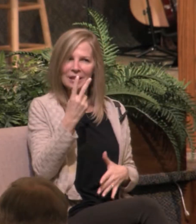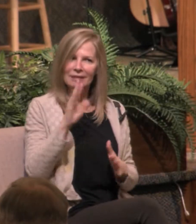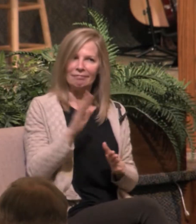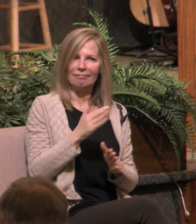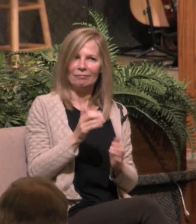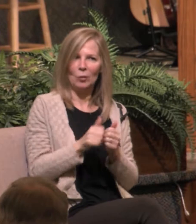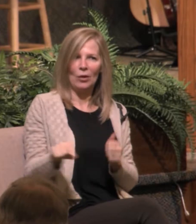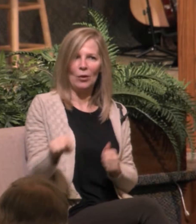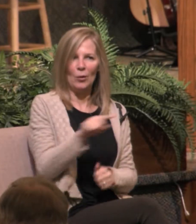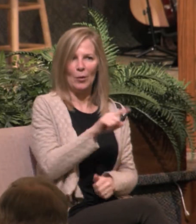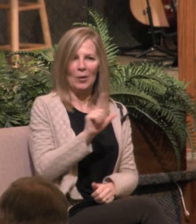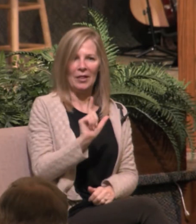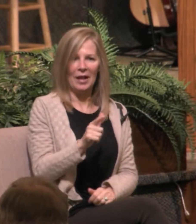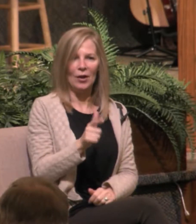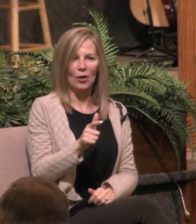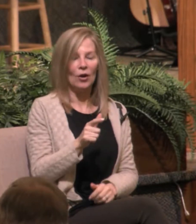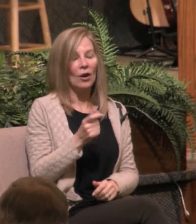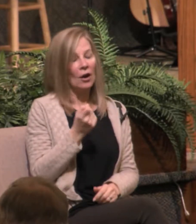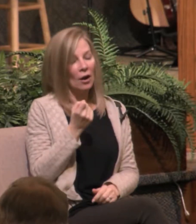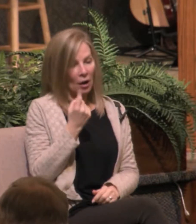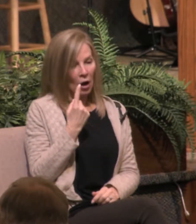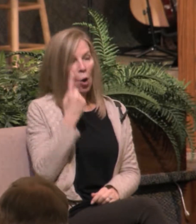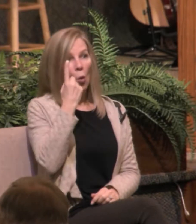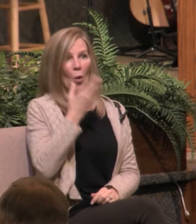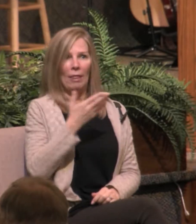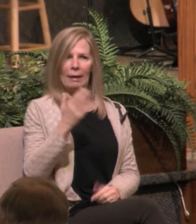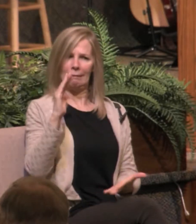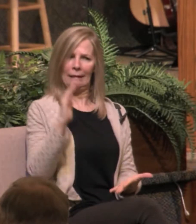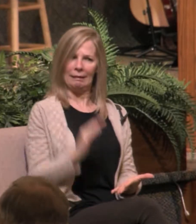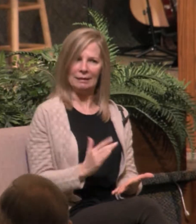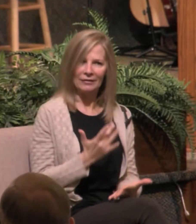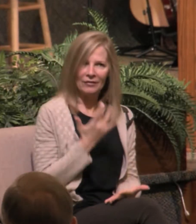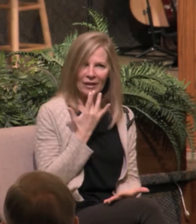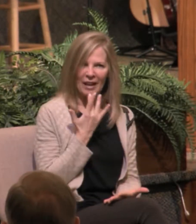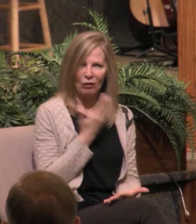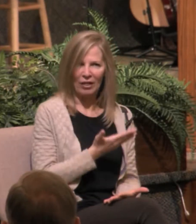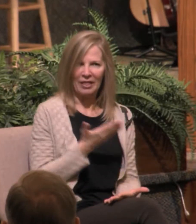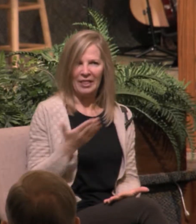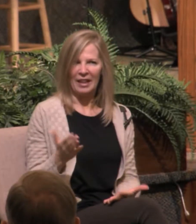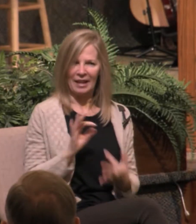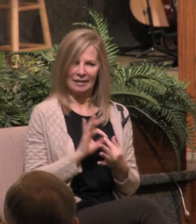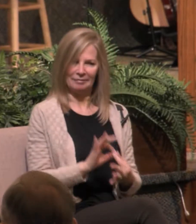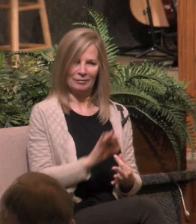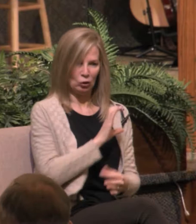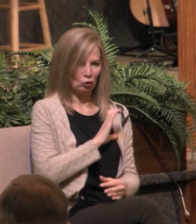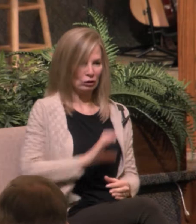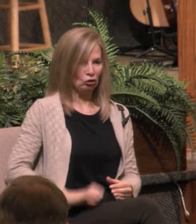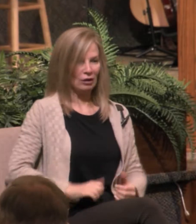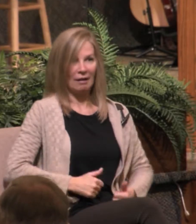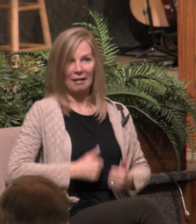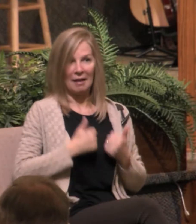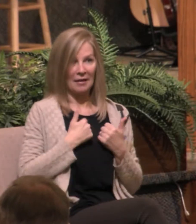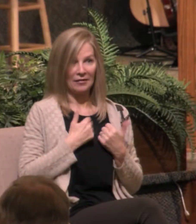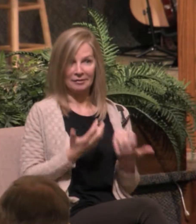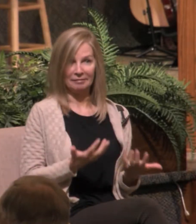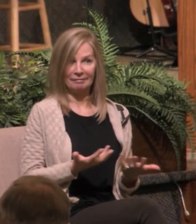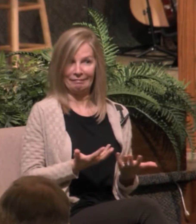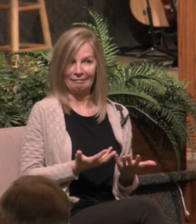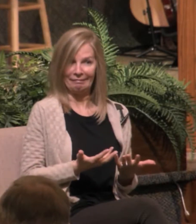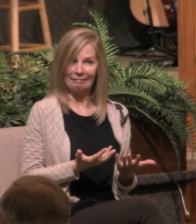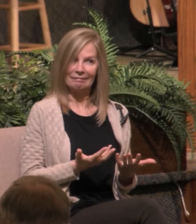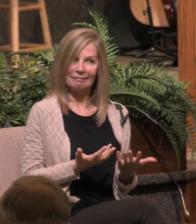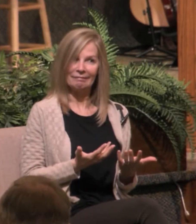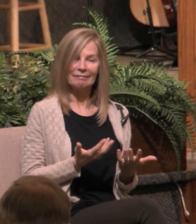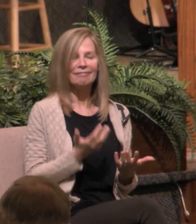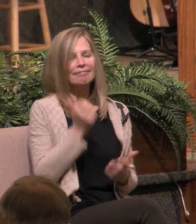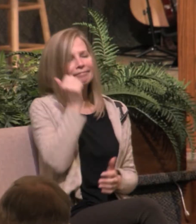But one of the things that is probably my least favorite aspect of the Christian life